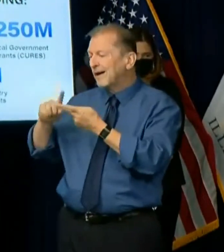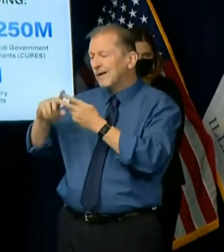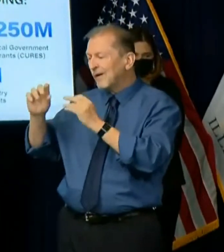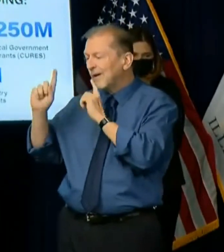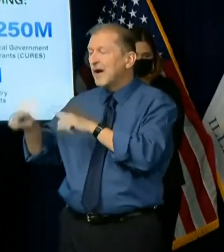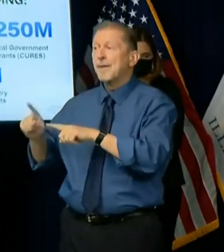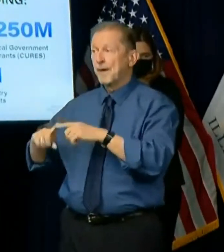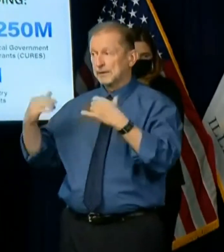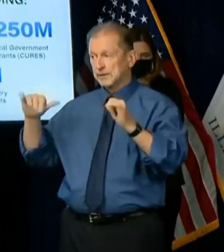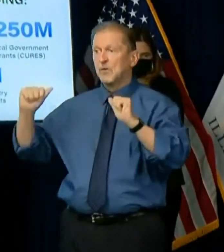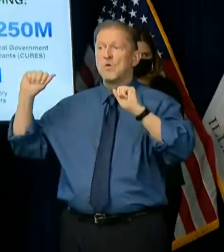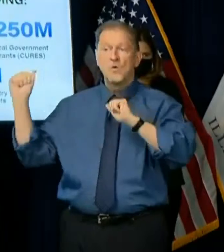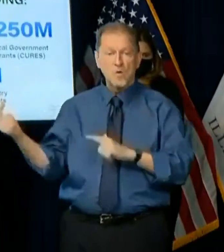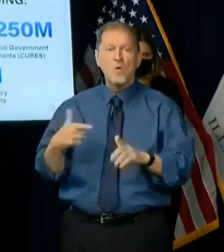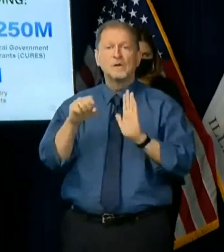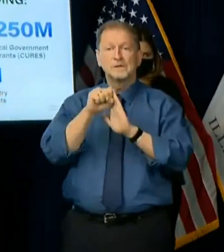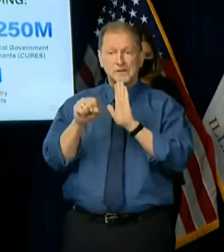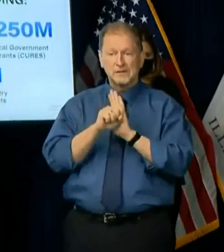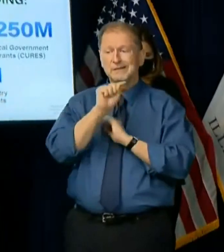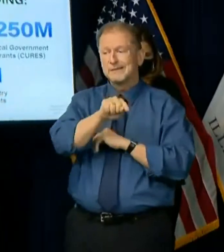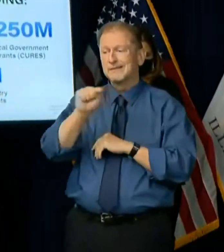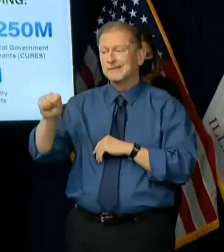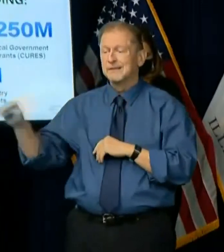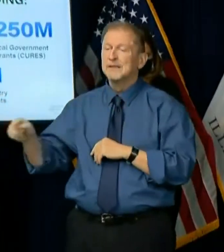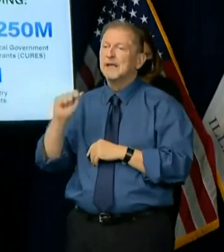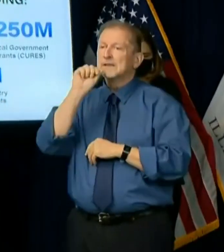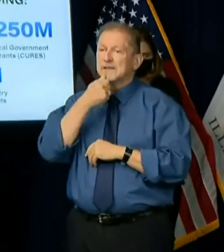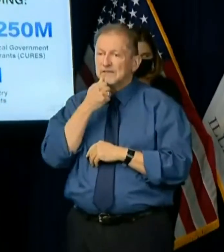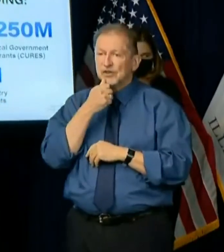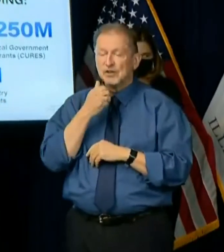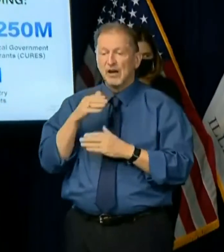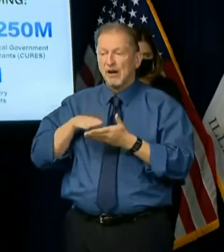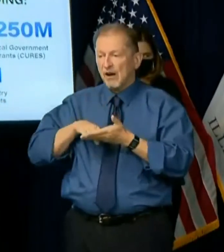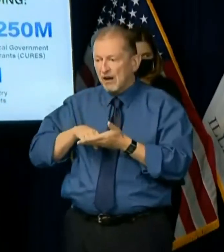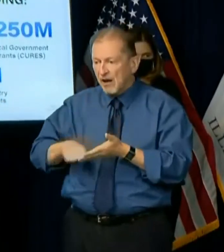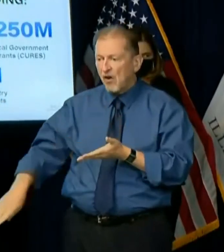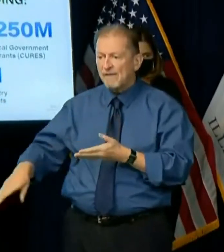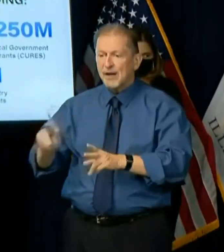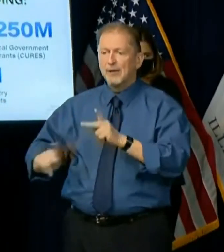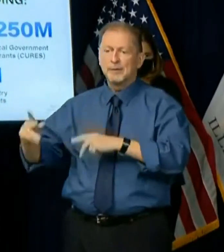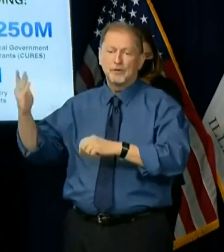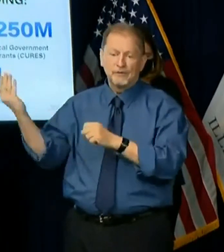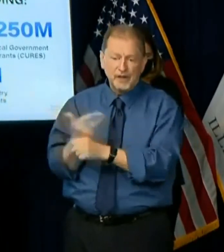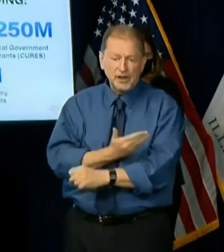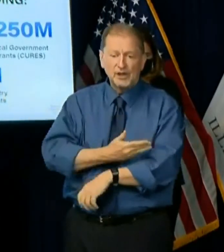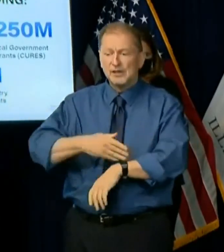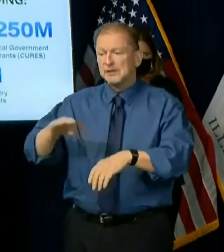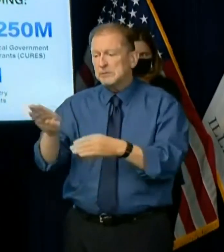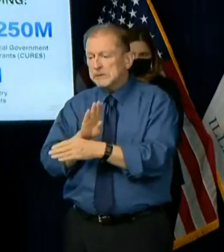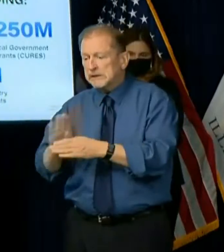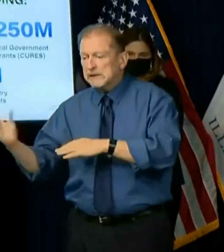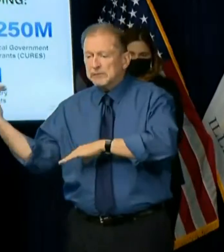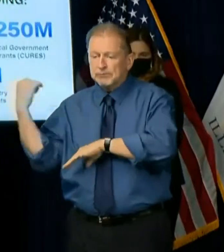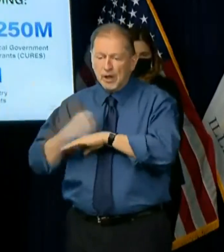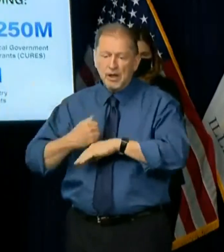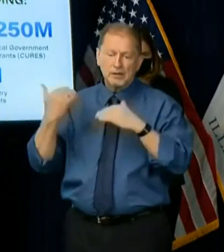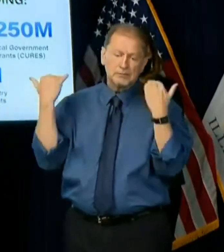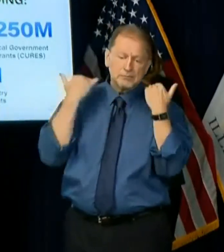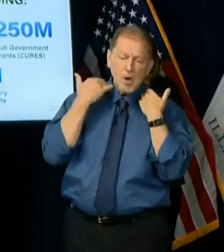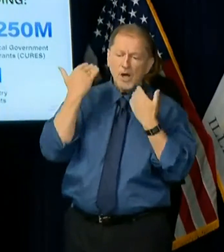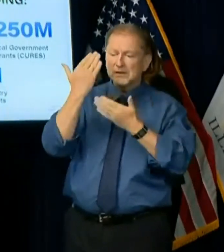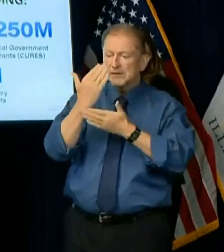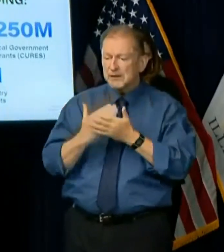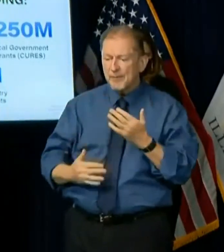Every state has experienced devastating job losses, business closures, and financial hardship.